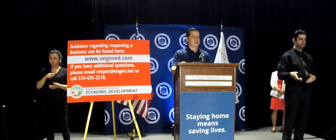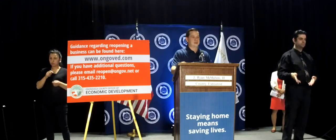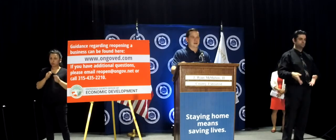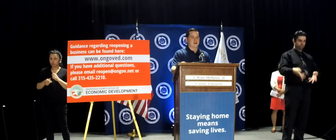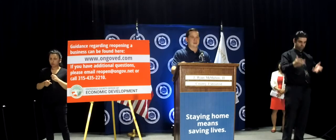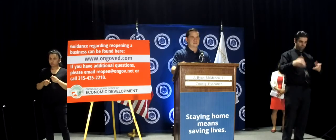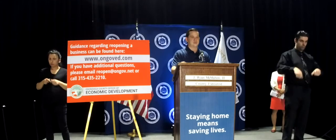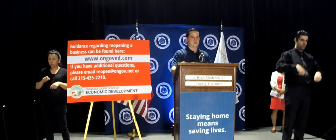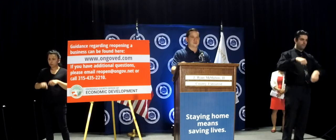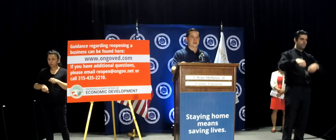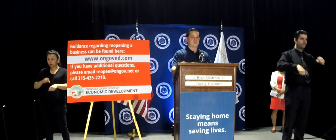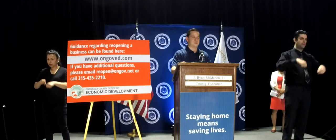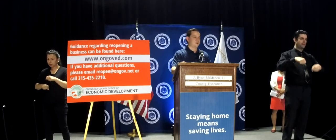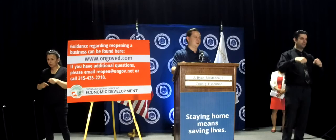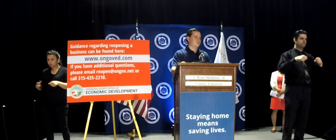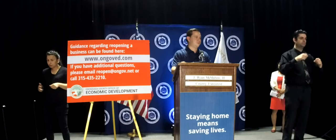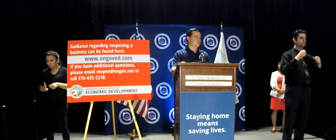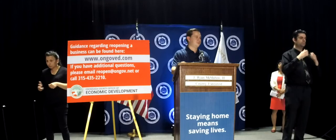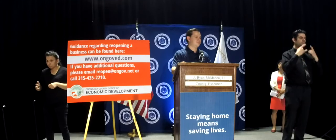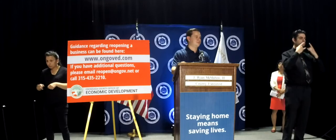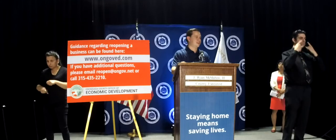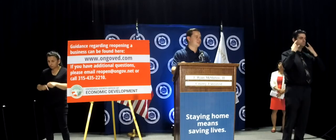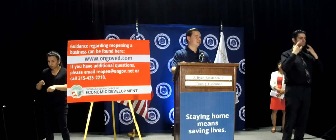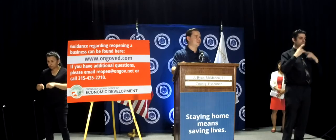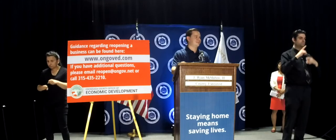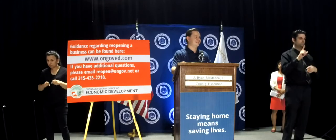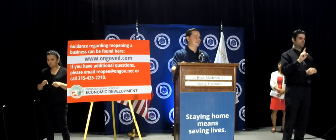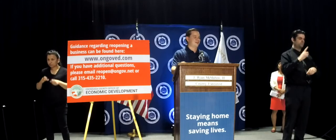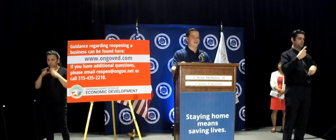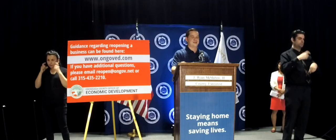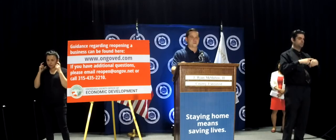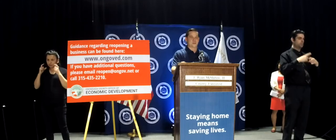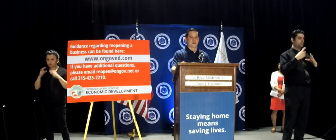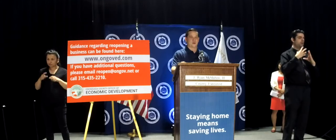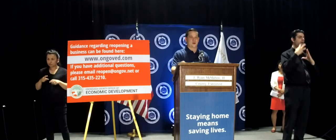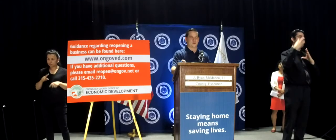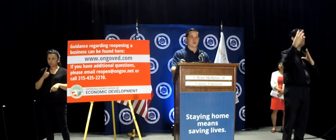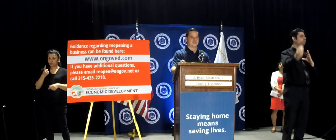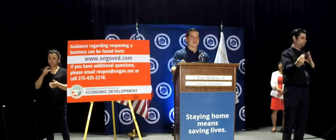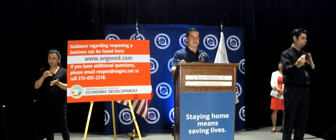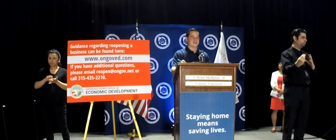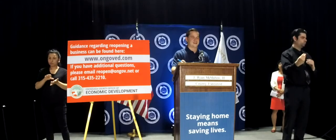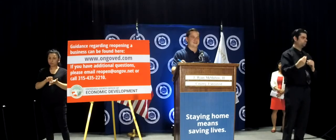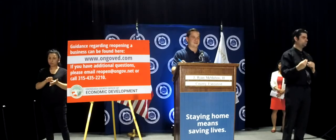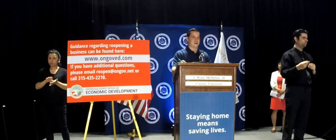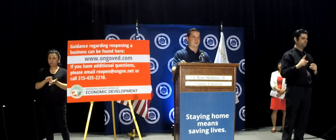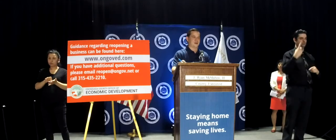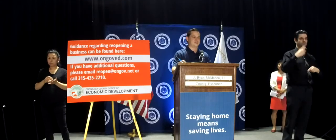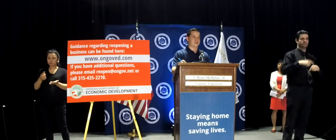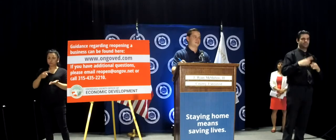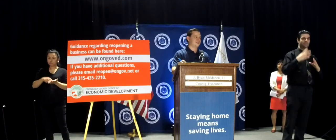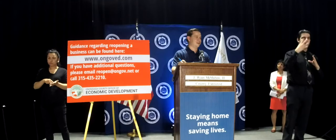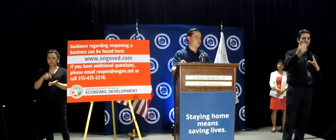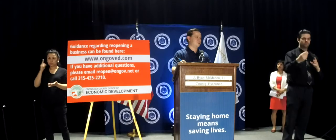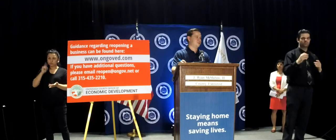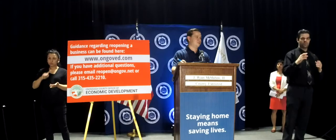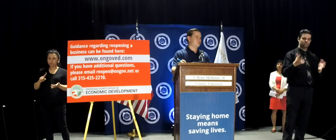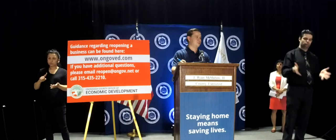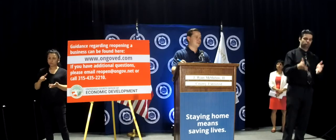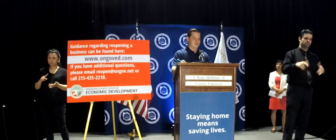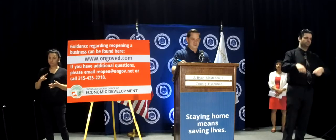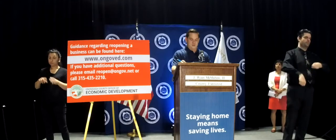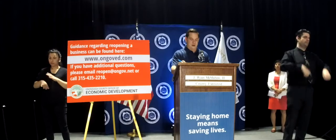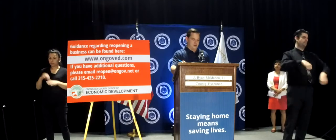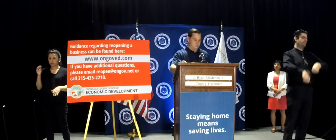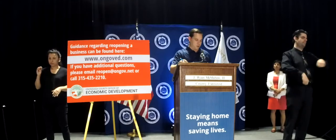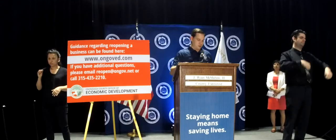on. That's the first time he's been off, essentially, our real estate. So I apologize to the neighbors if he